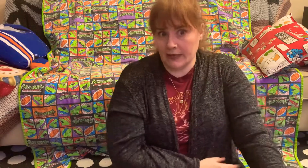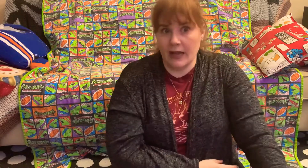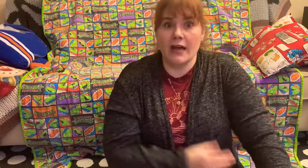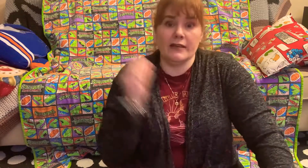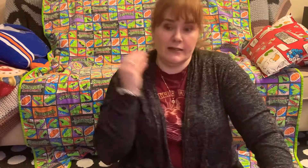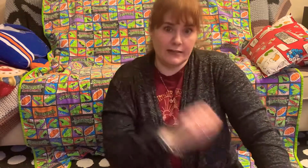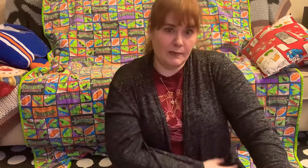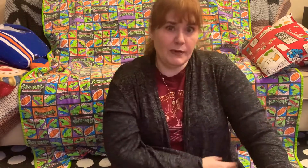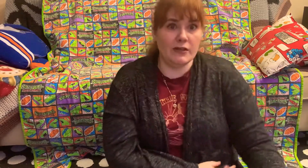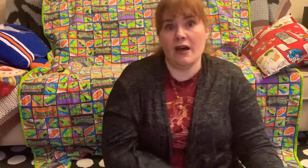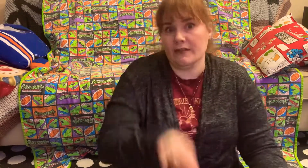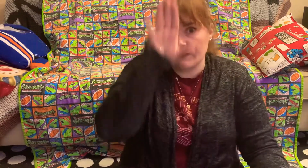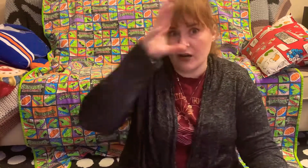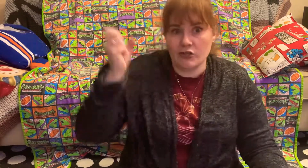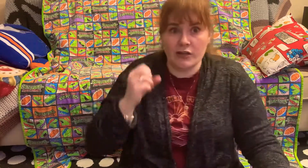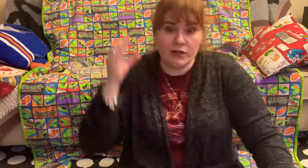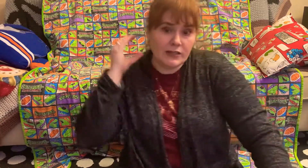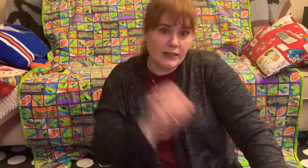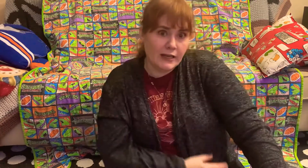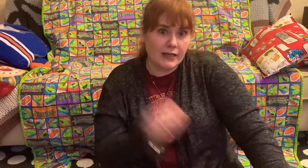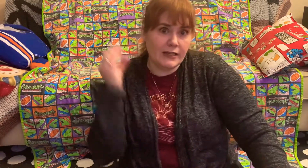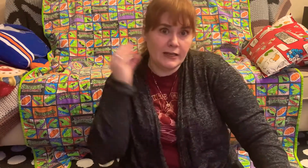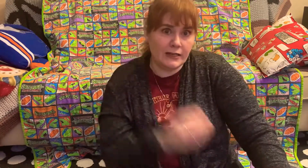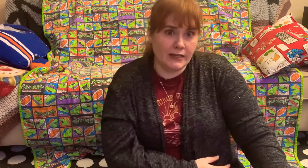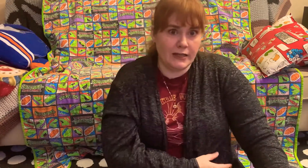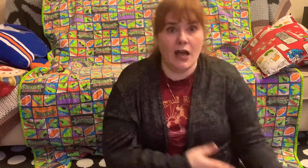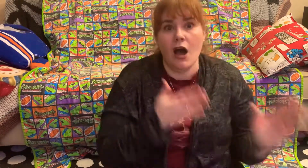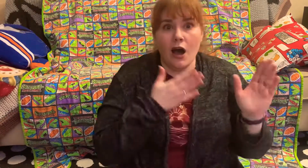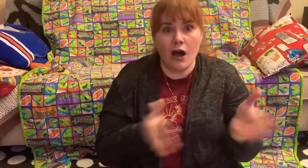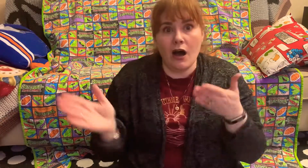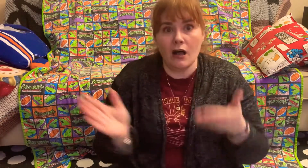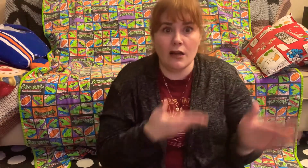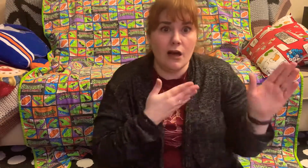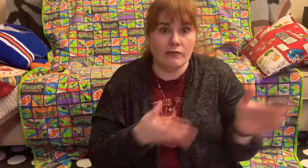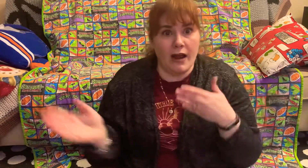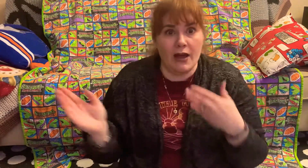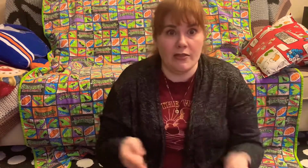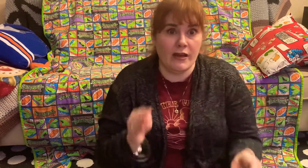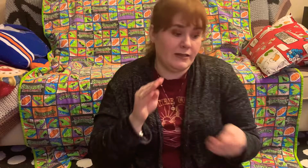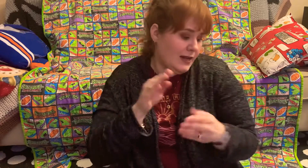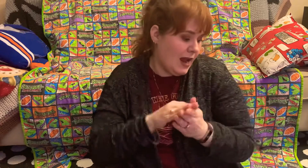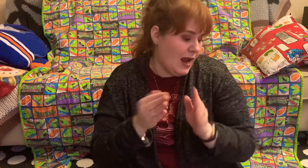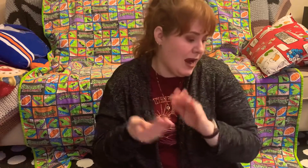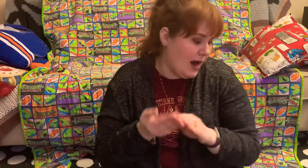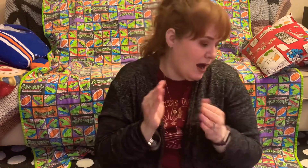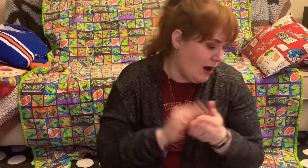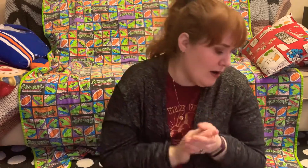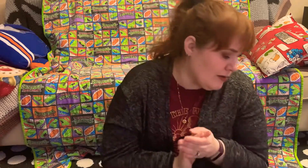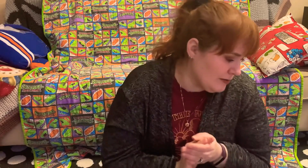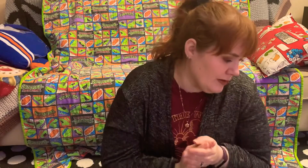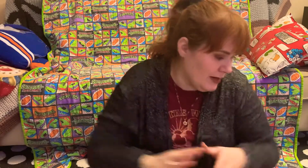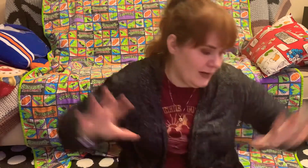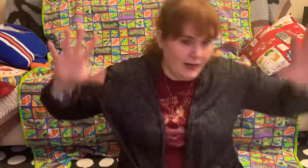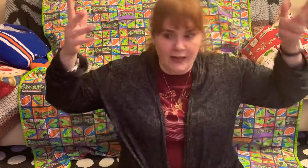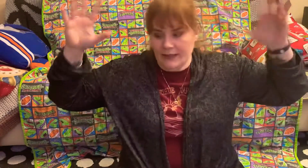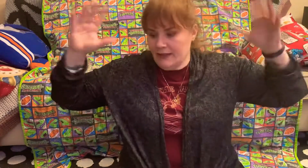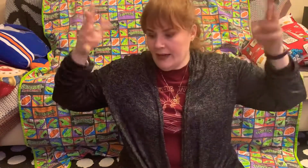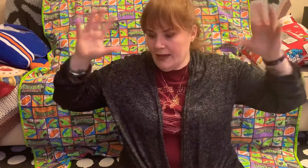The seatbelt on the fire truck goes click, click, click, all around the town.